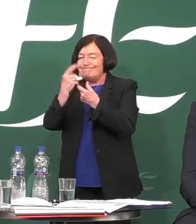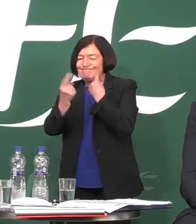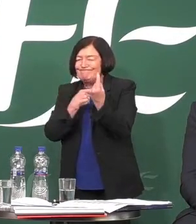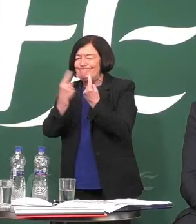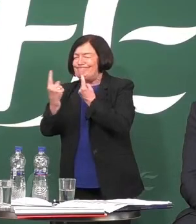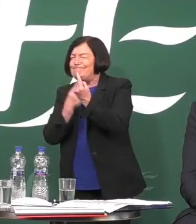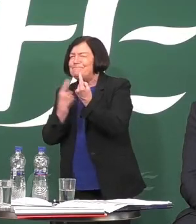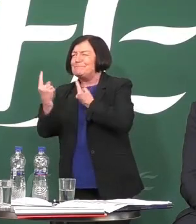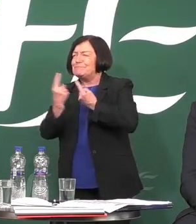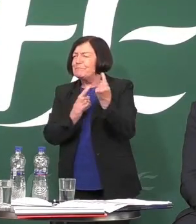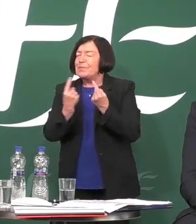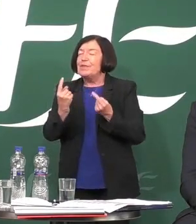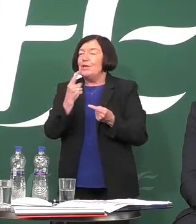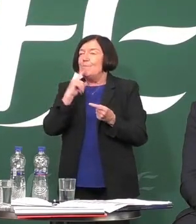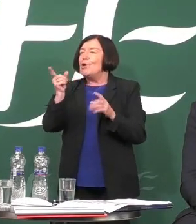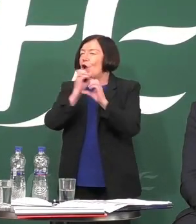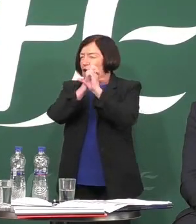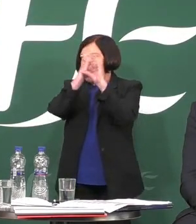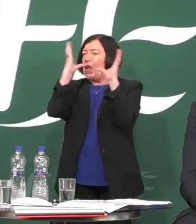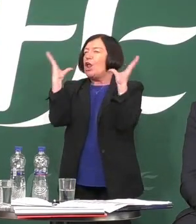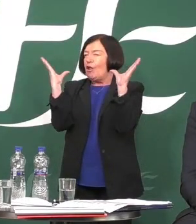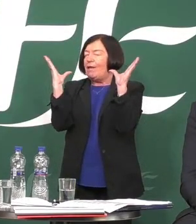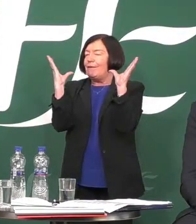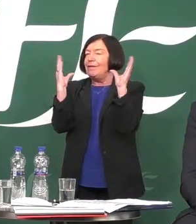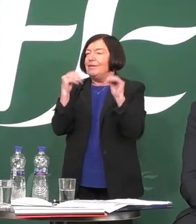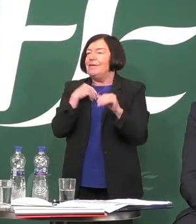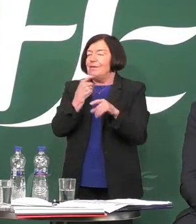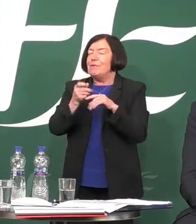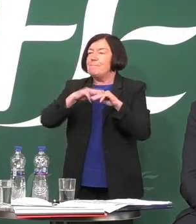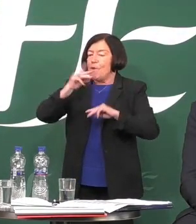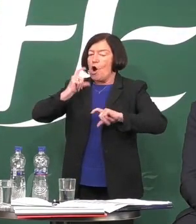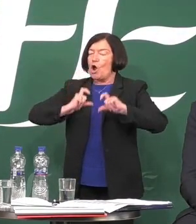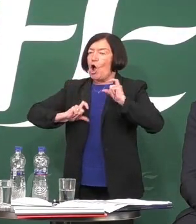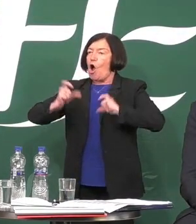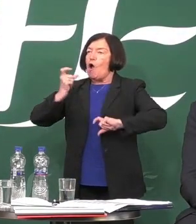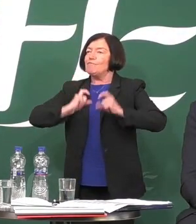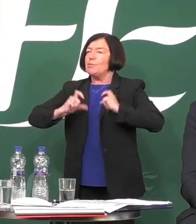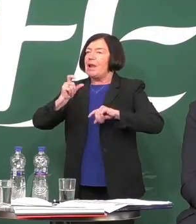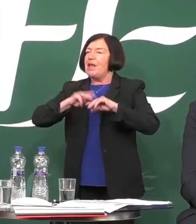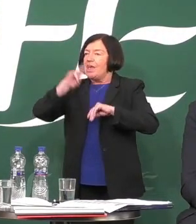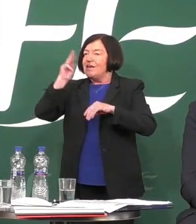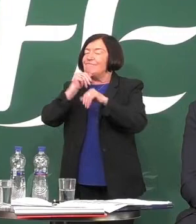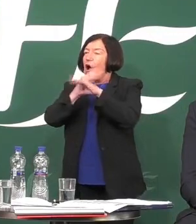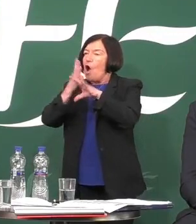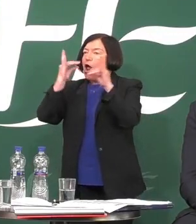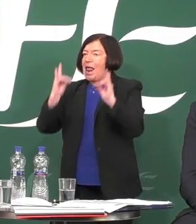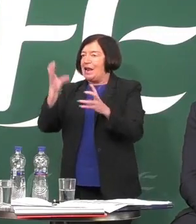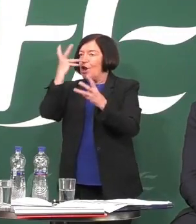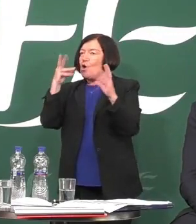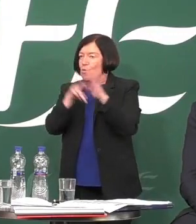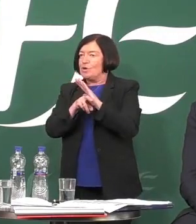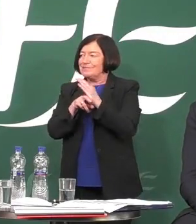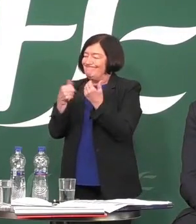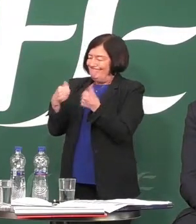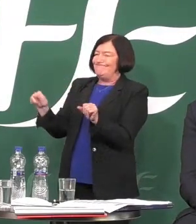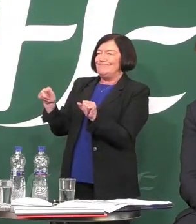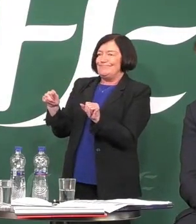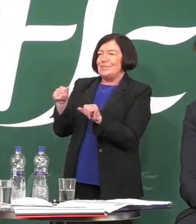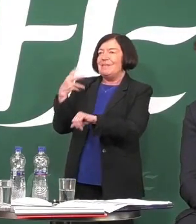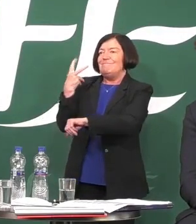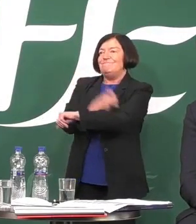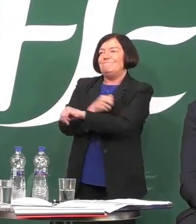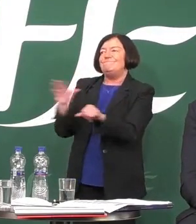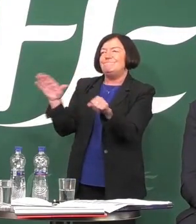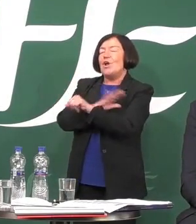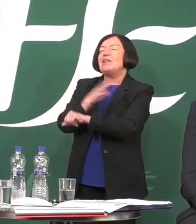is clearly, we would be a lot more comfortable if all healthcare workers looking after vulnerable people were